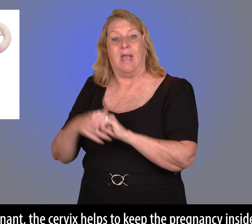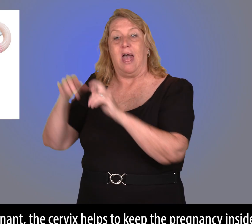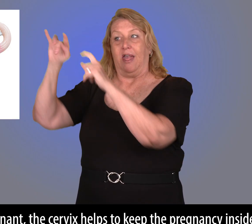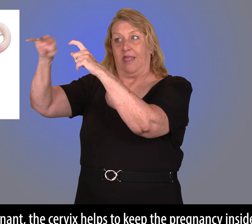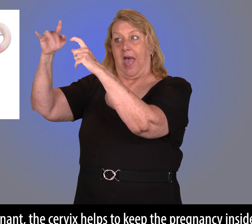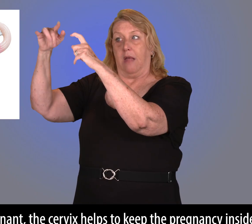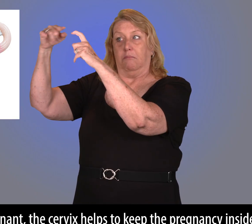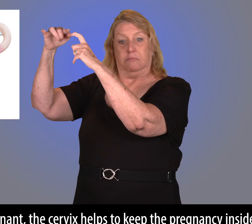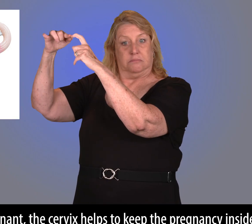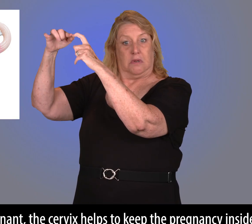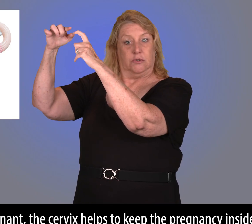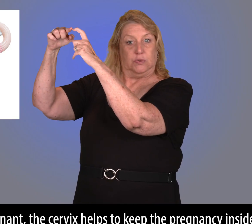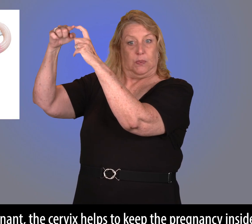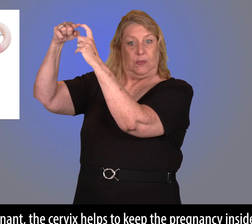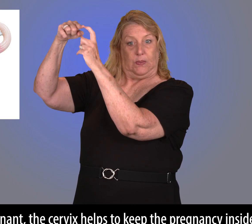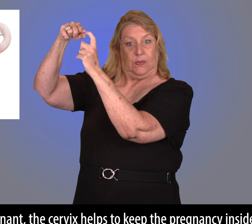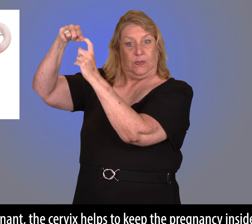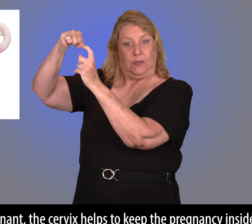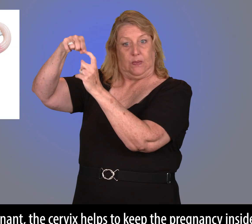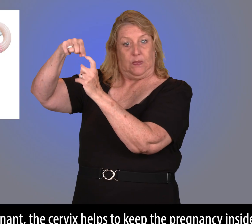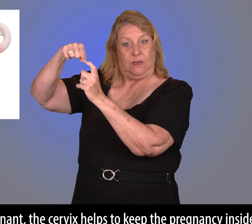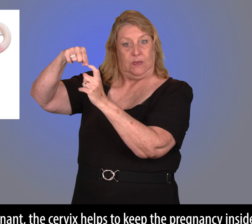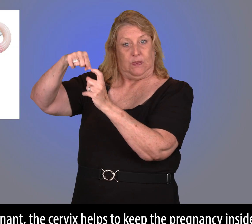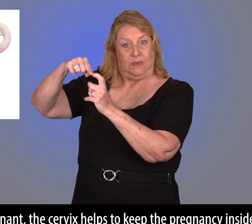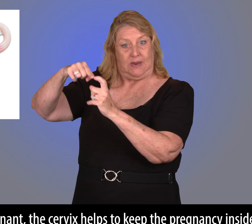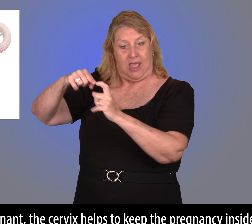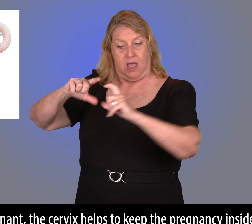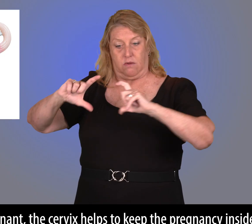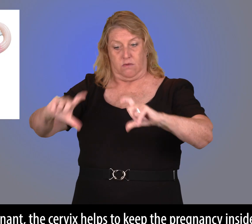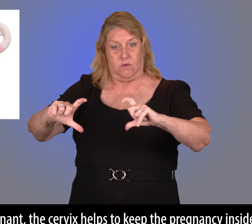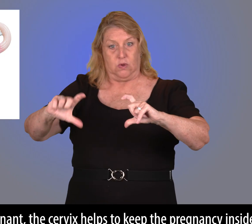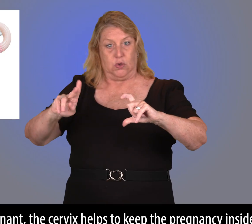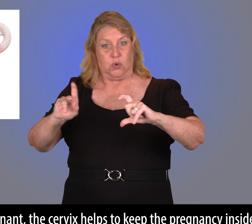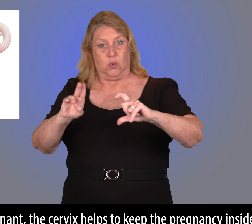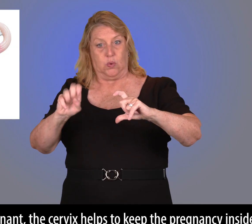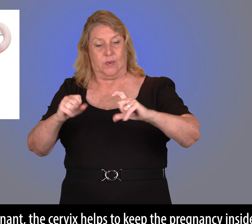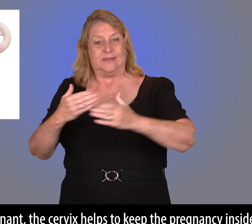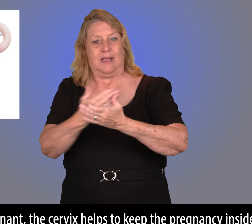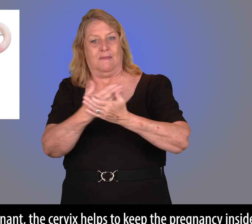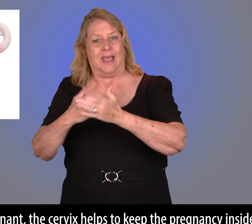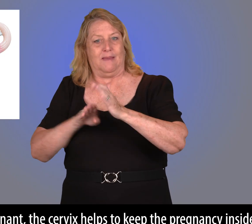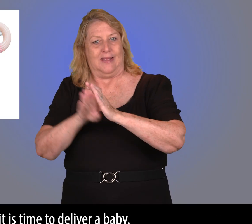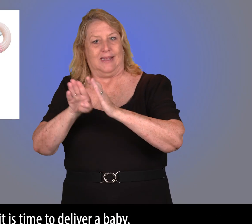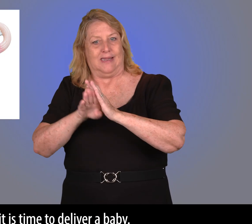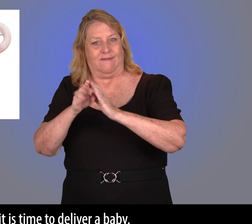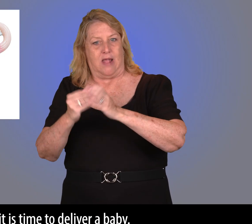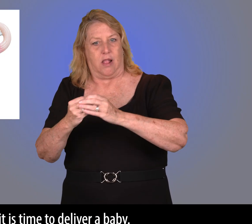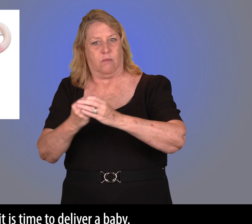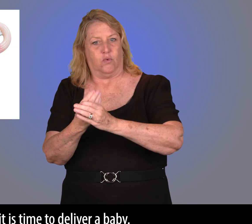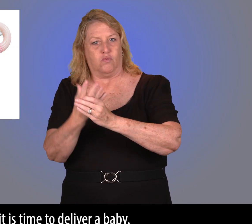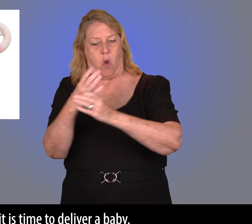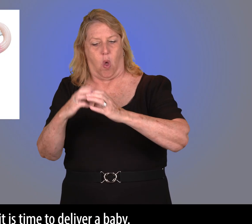When a woman becomes pregnant, the cervix helps to keep the pregnancy inside until it is time to deliver a